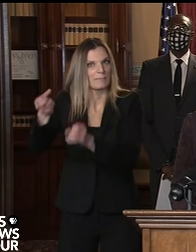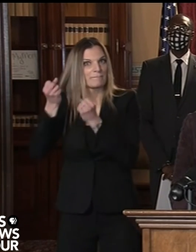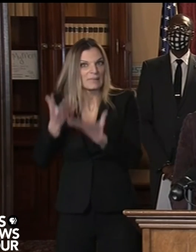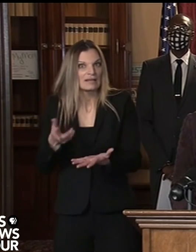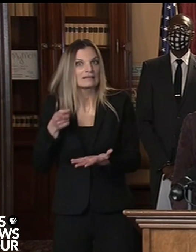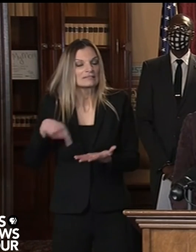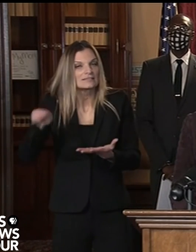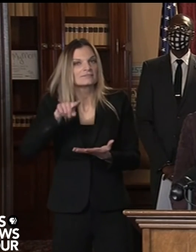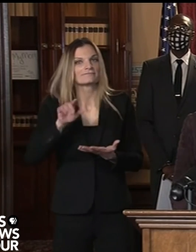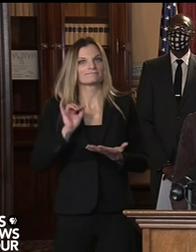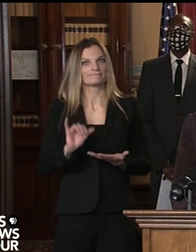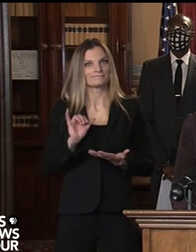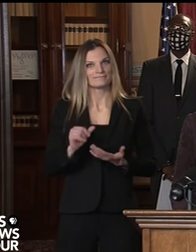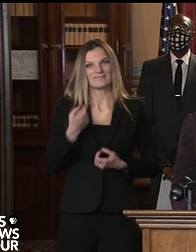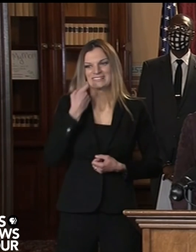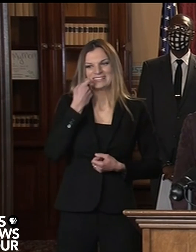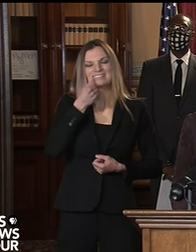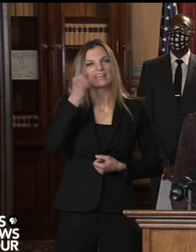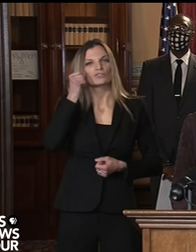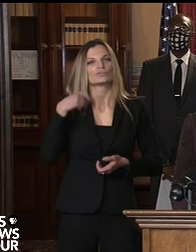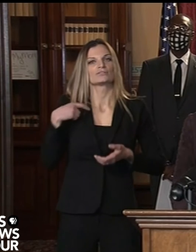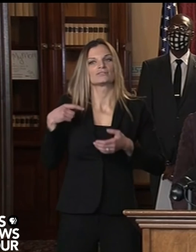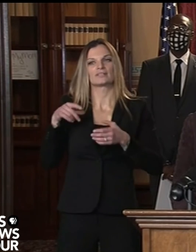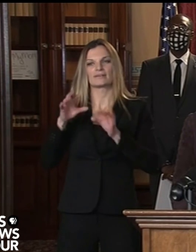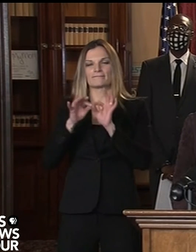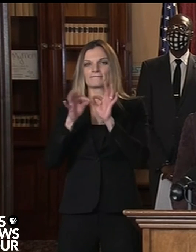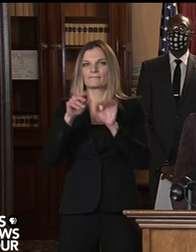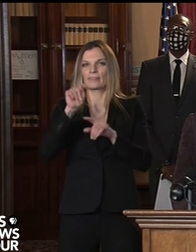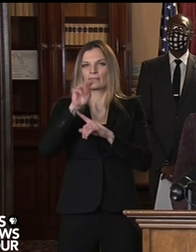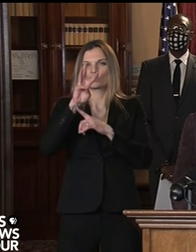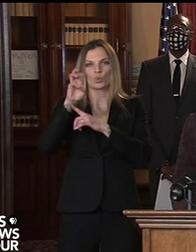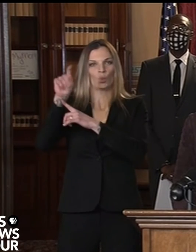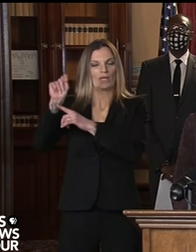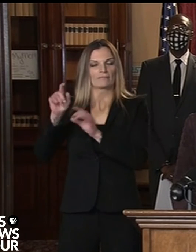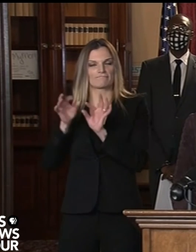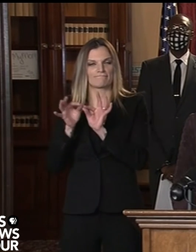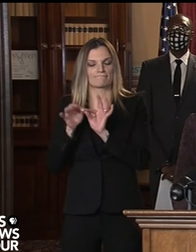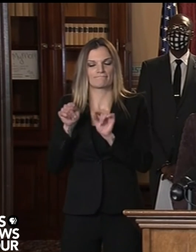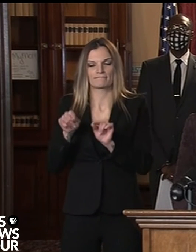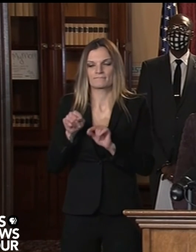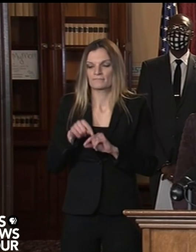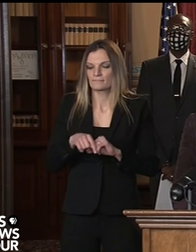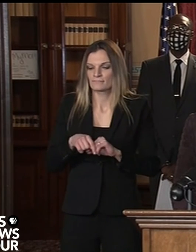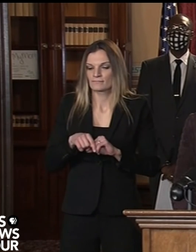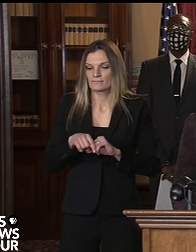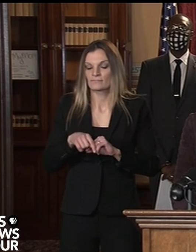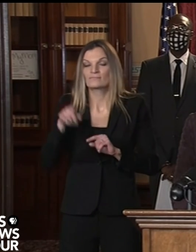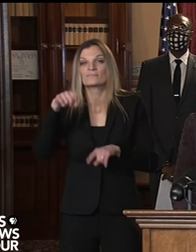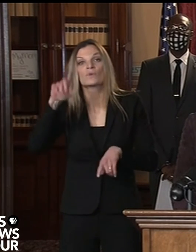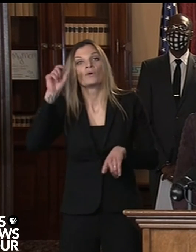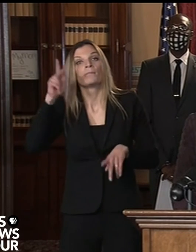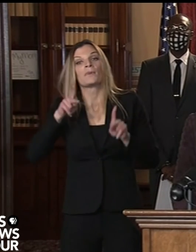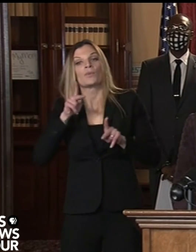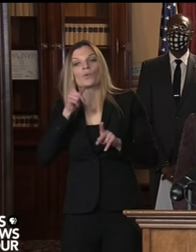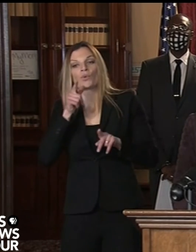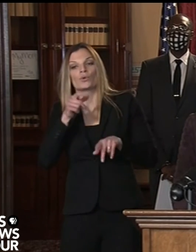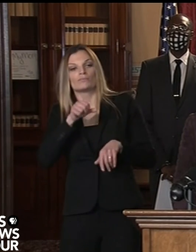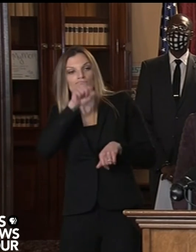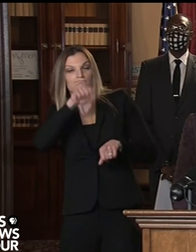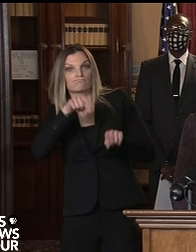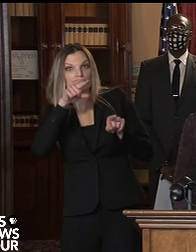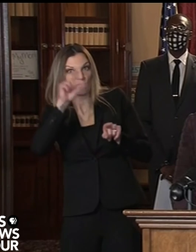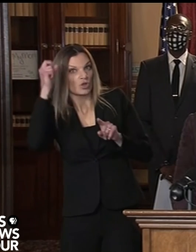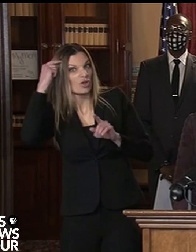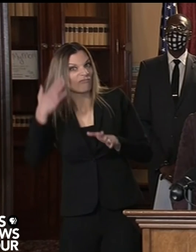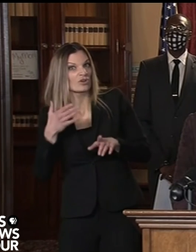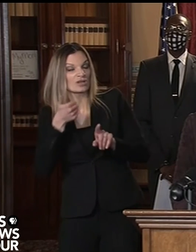had a number of tweets yesterday. I want to read one of them to you. It says, one of the reasons Governor Whitmer supporters like her is that she listens to science, so